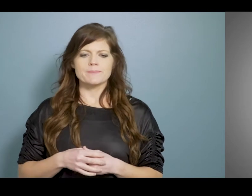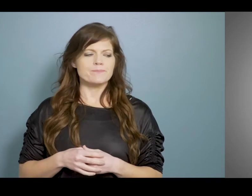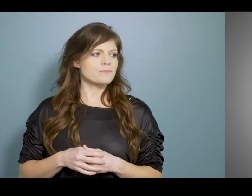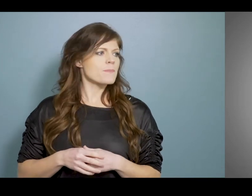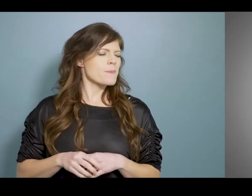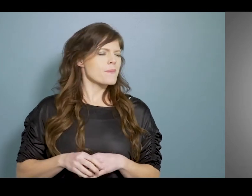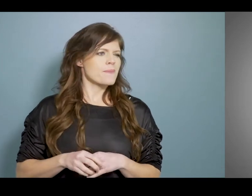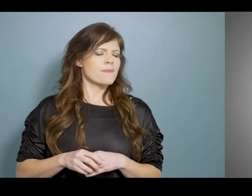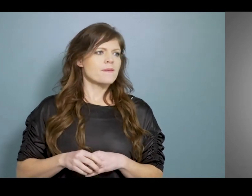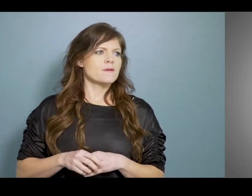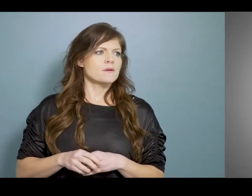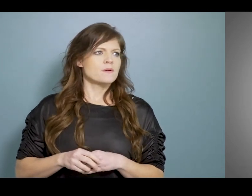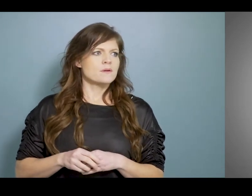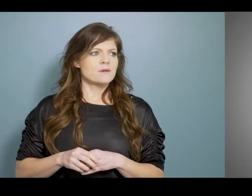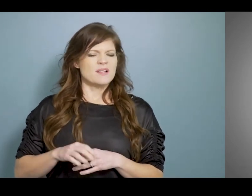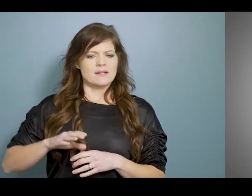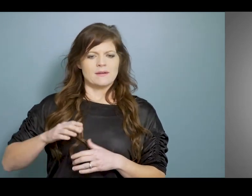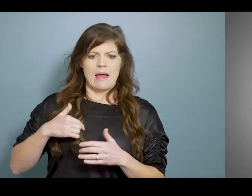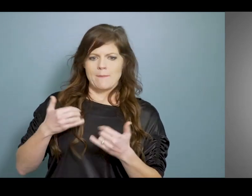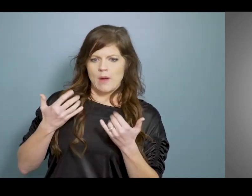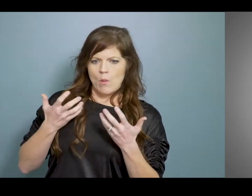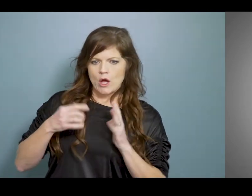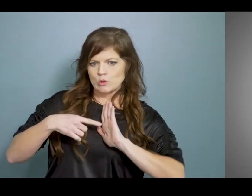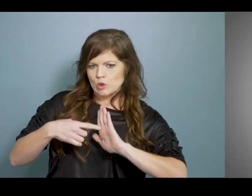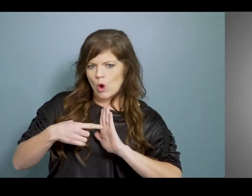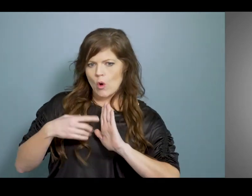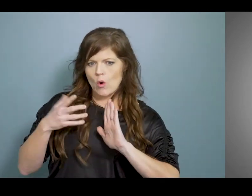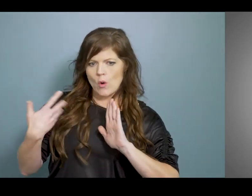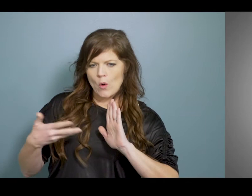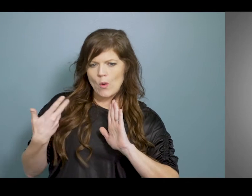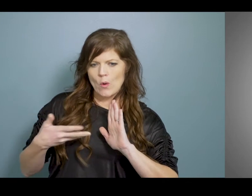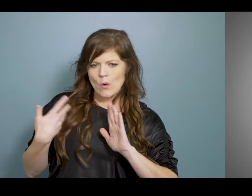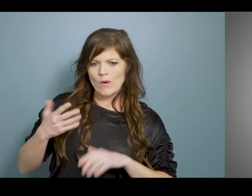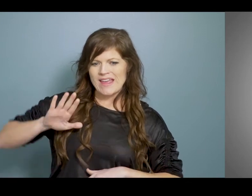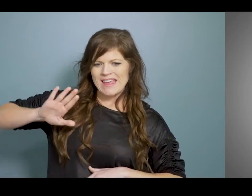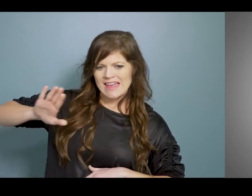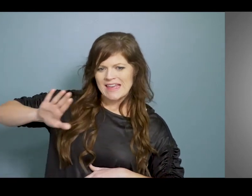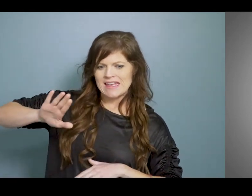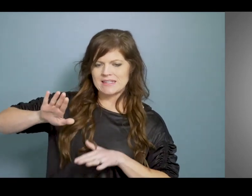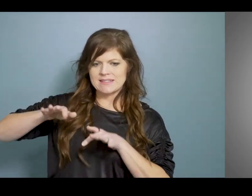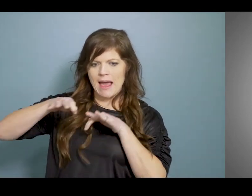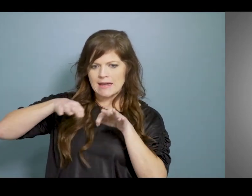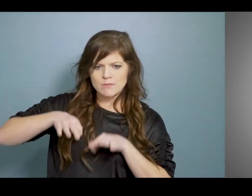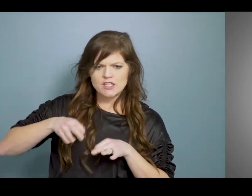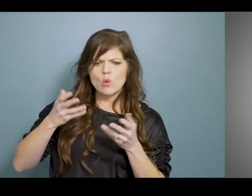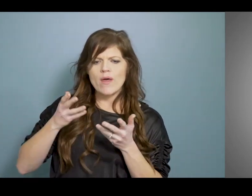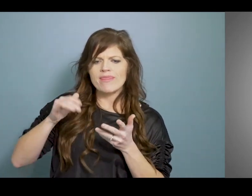play his version of, or explanation of what facing COVID is.